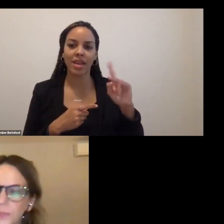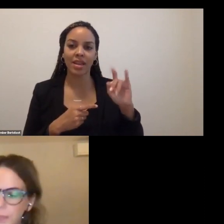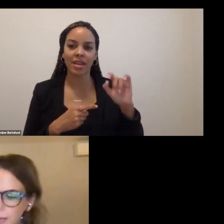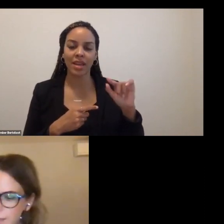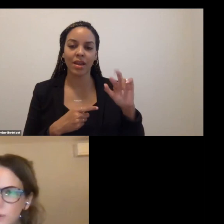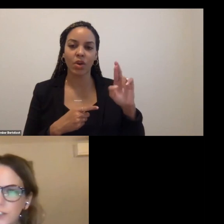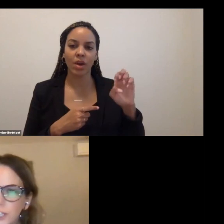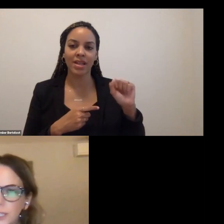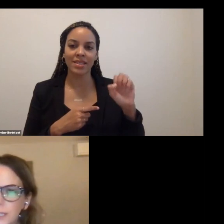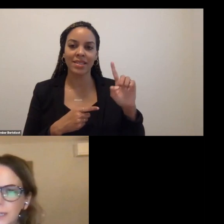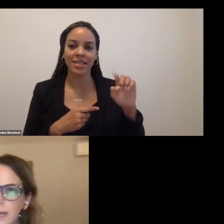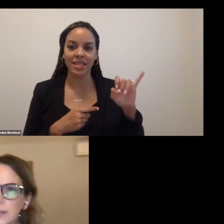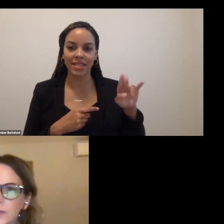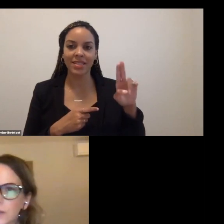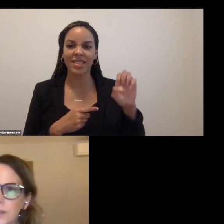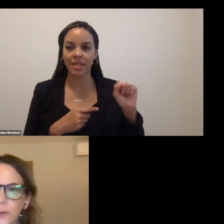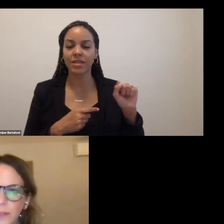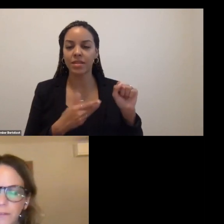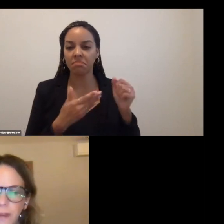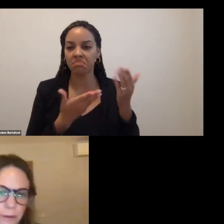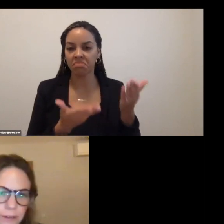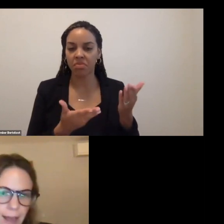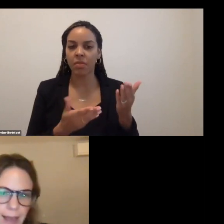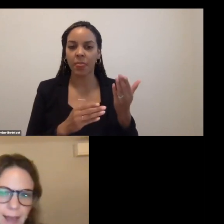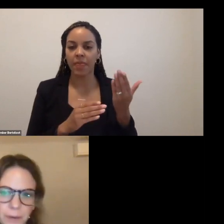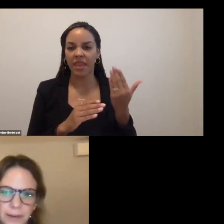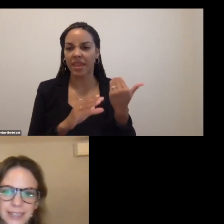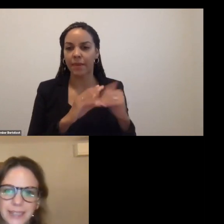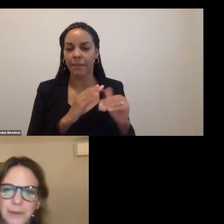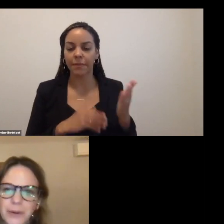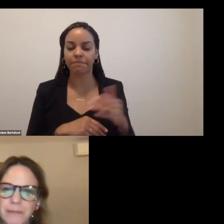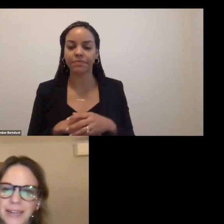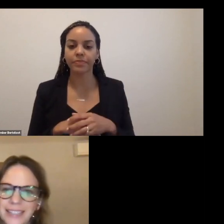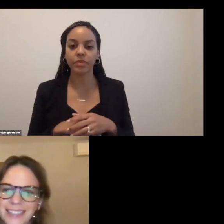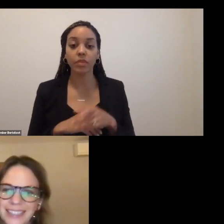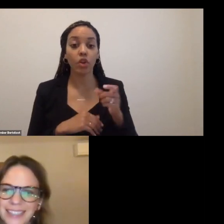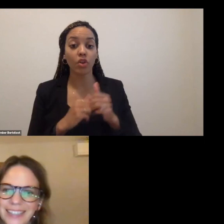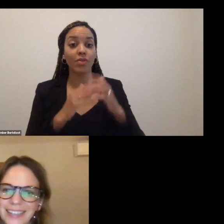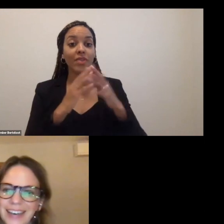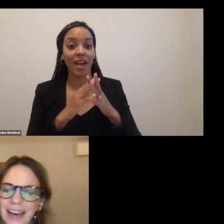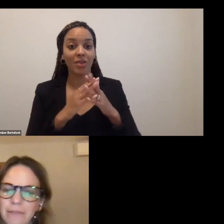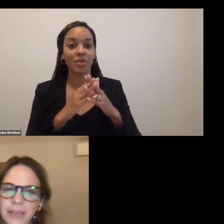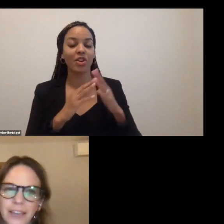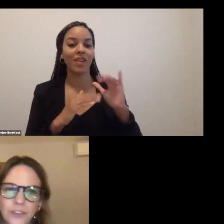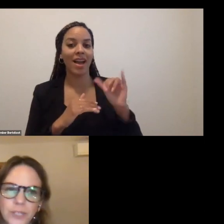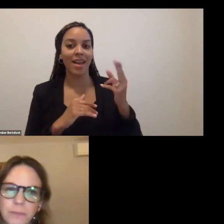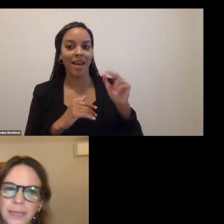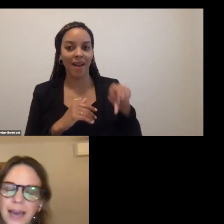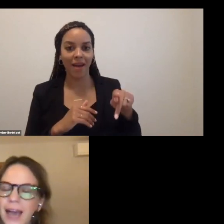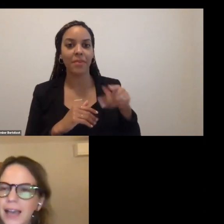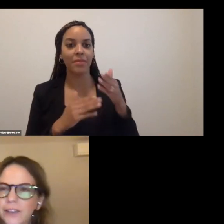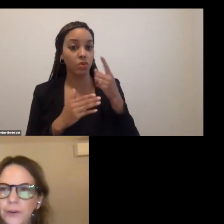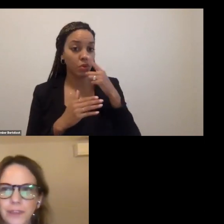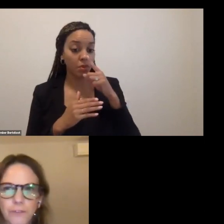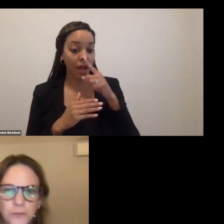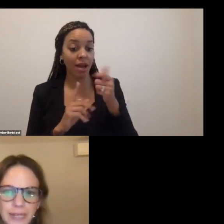So the last question, you are the founder of HIAP, a residency program in Helsinki. Can you speak,